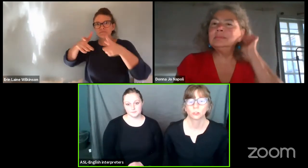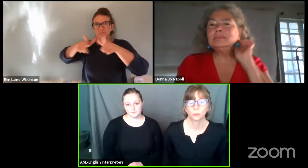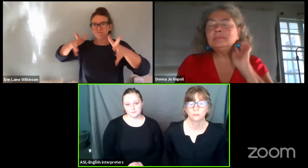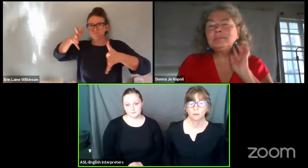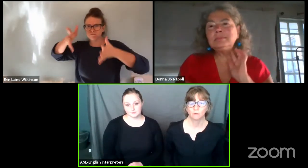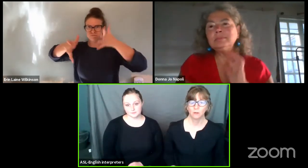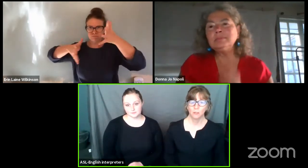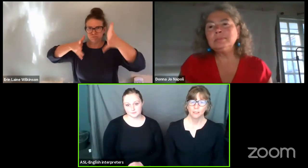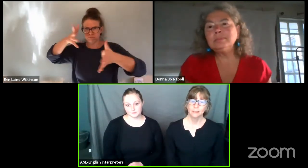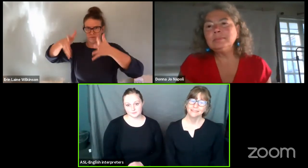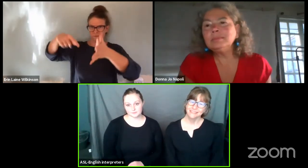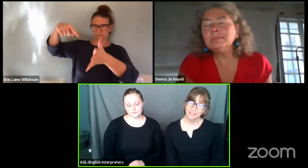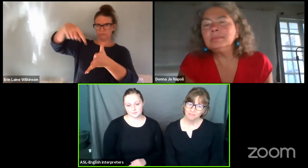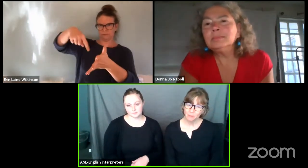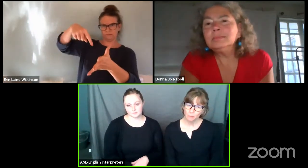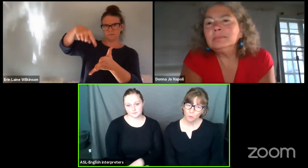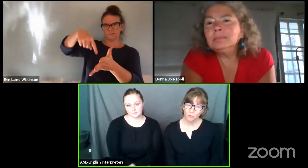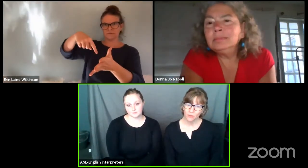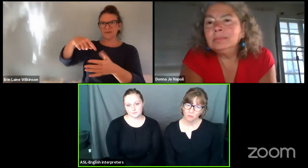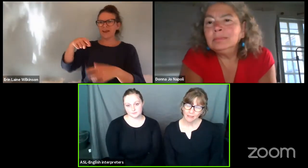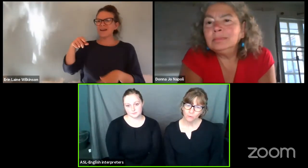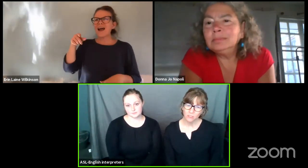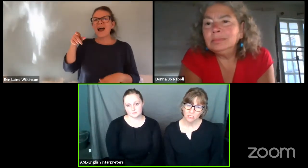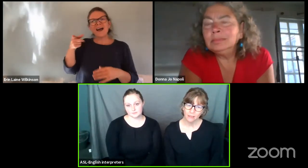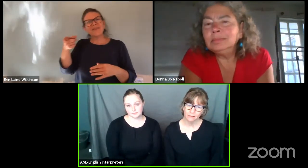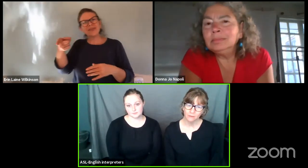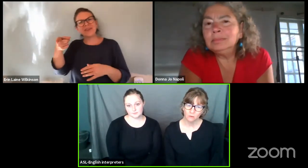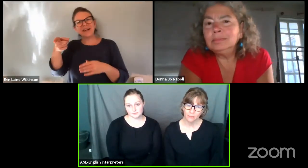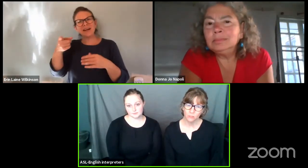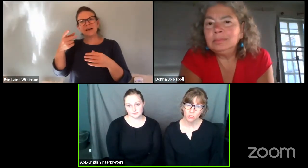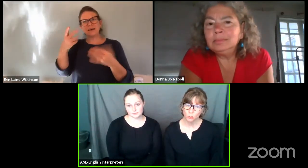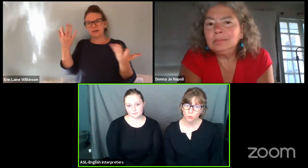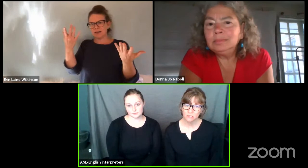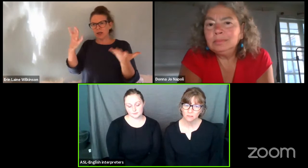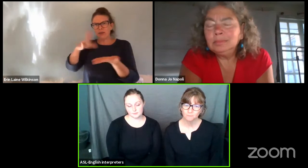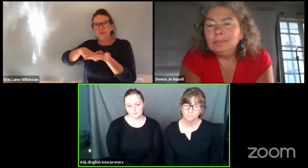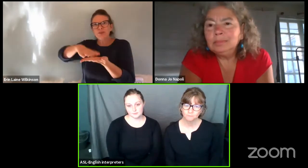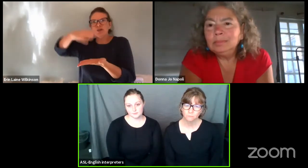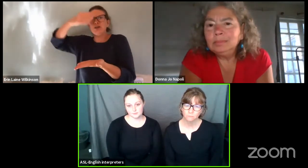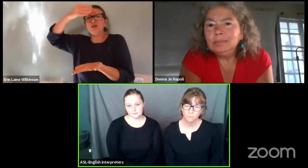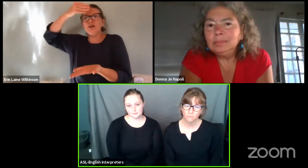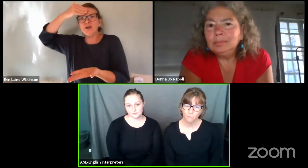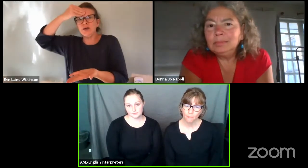is in terms of deaf people, their language and their language use,